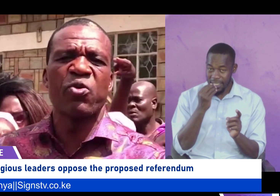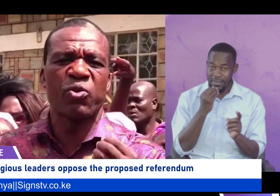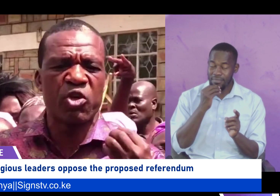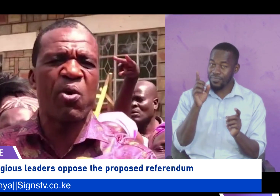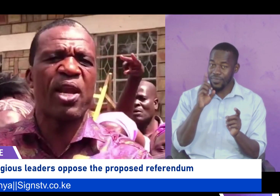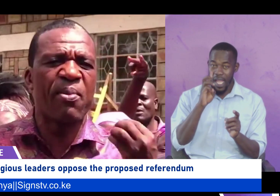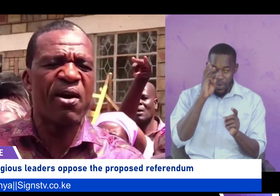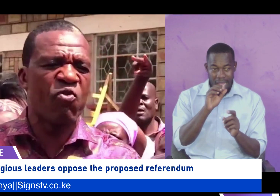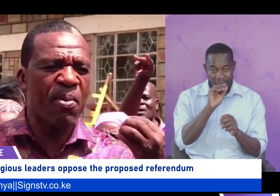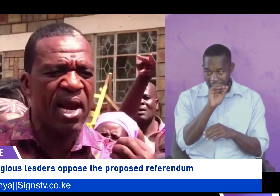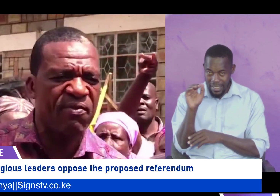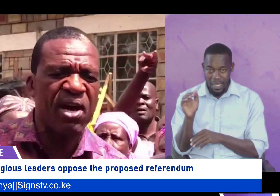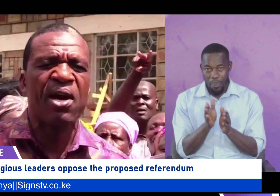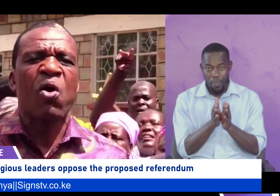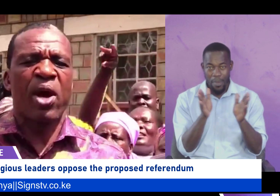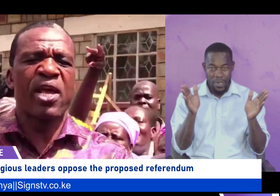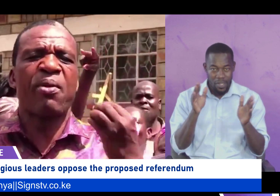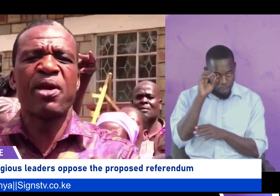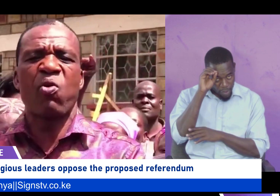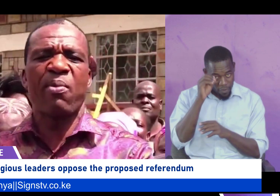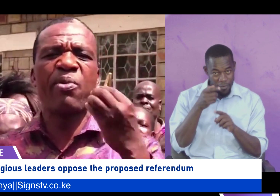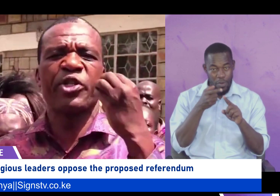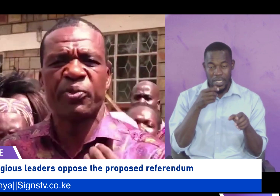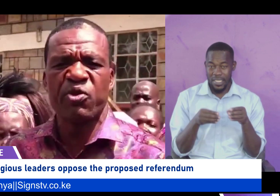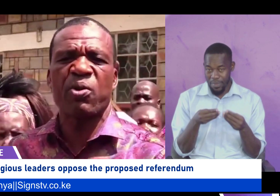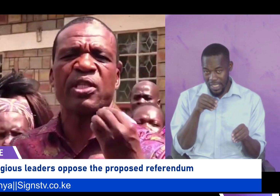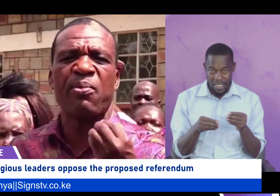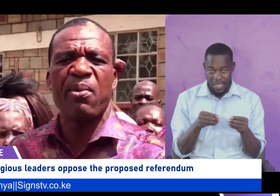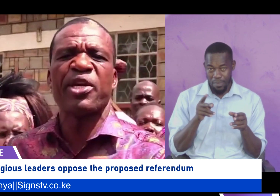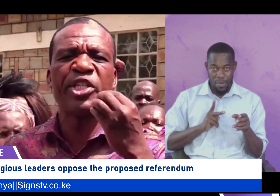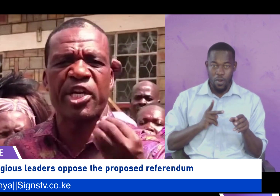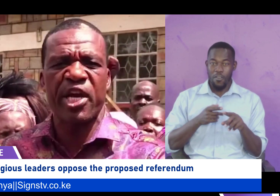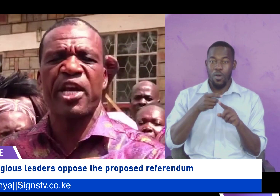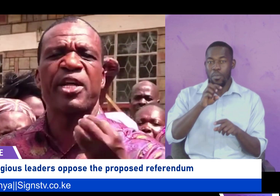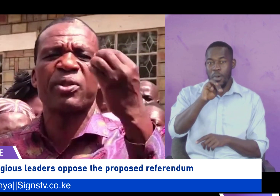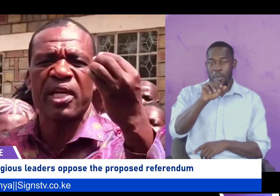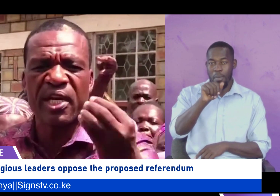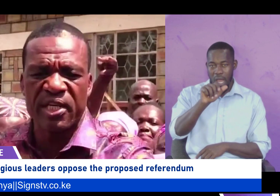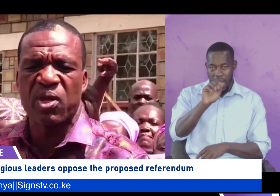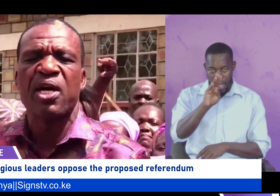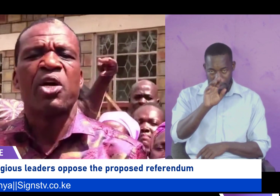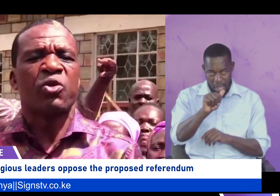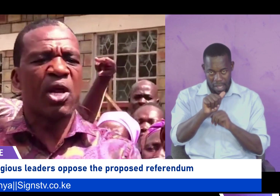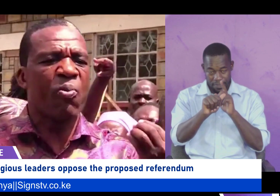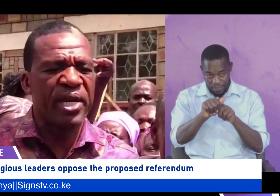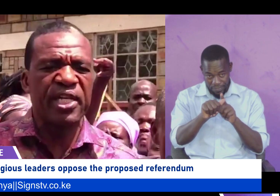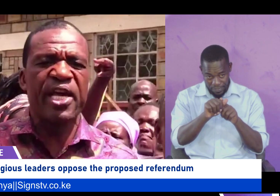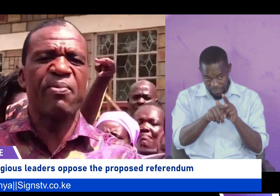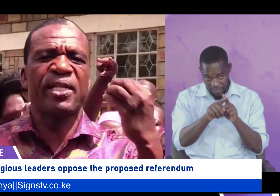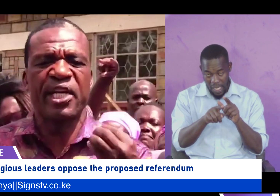opinion kutoka walemavu wa Malava, waniambia ya kwamba mheshimiwa, kwa sababu hii ni sheria inaenda kutengenezwa, tunakupatia hii